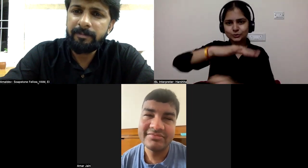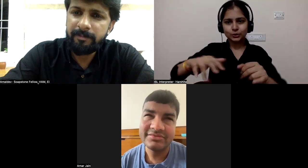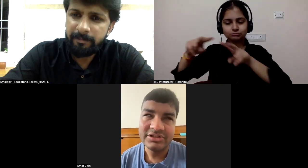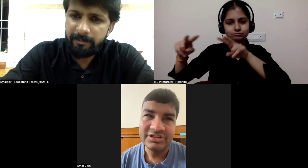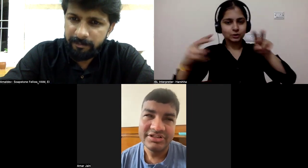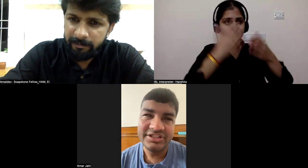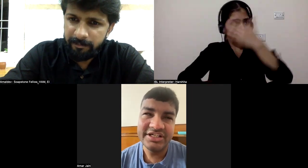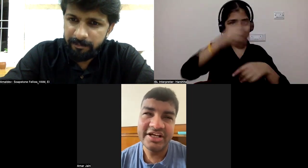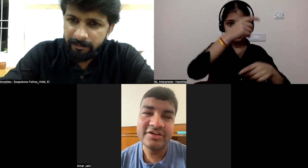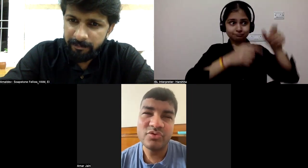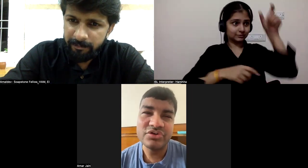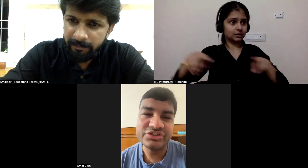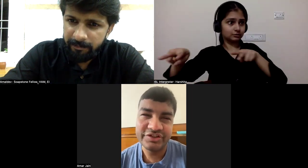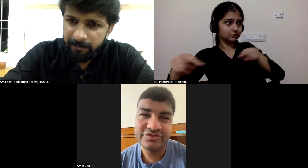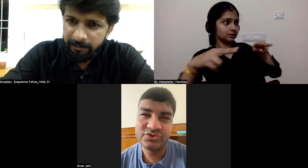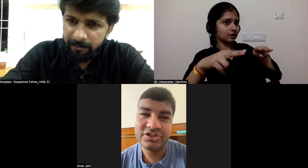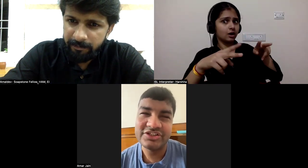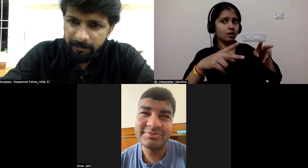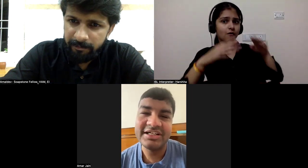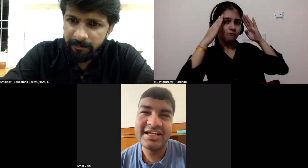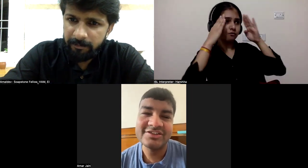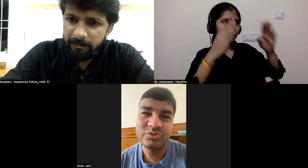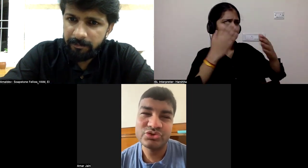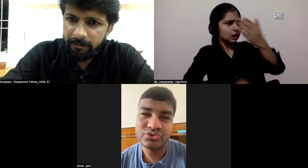disability, the entire focus shifts on